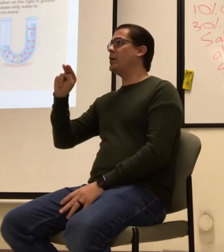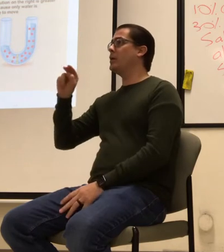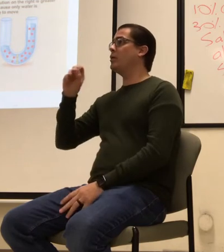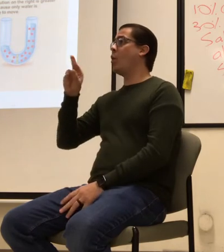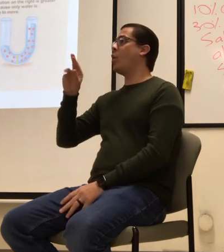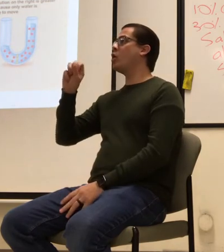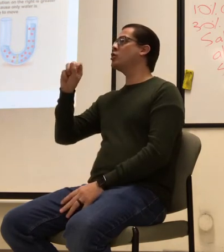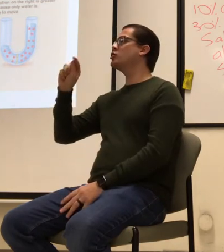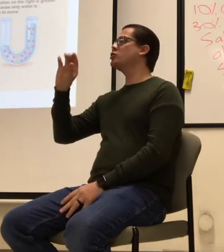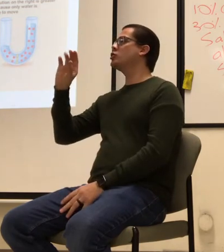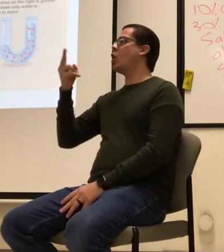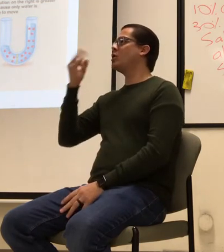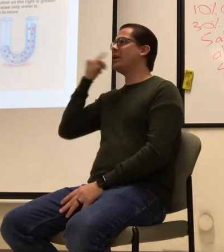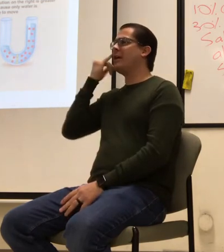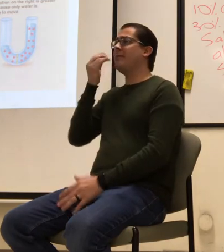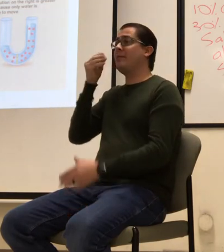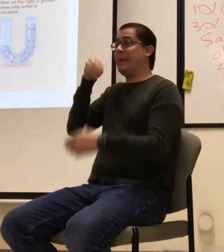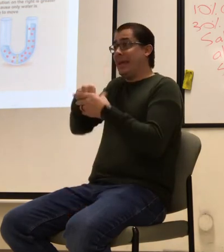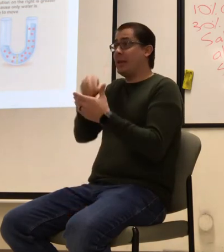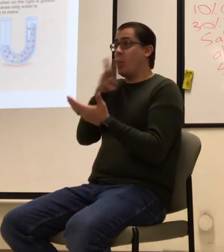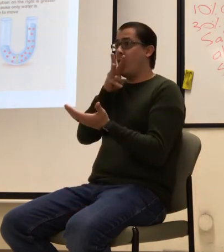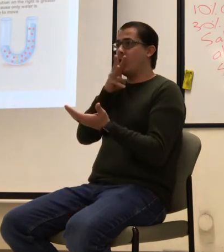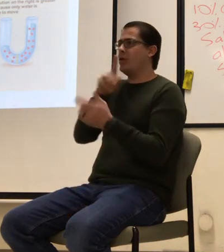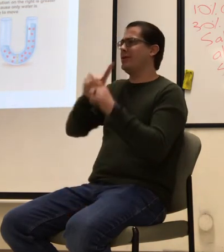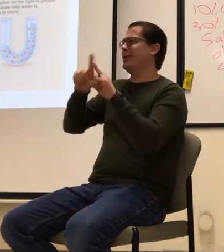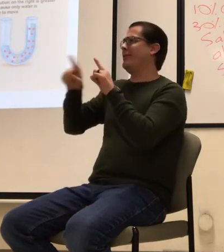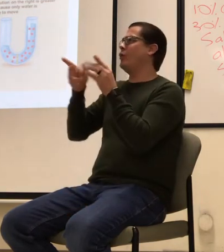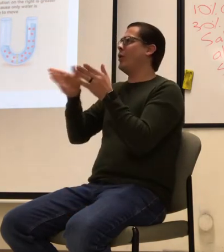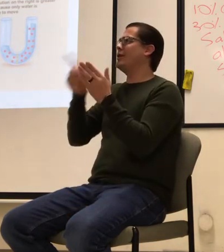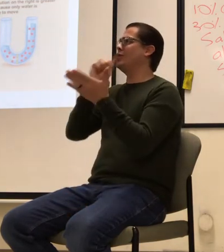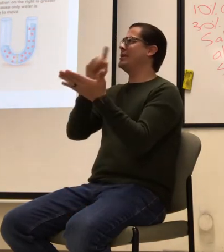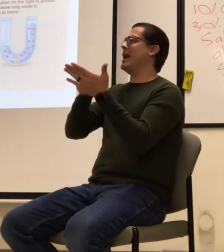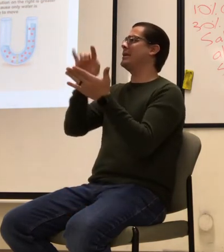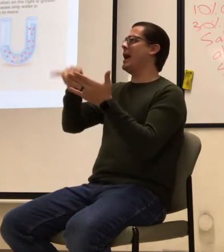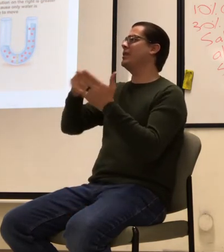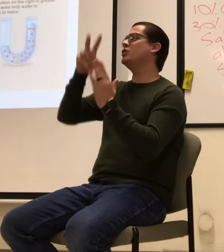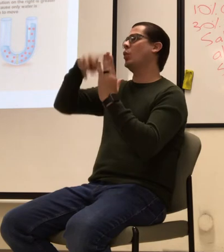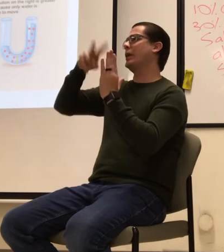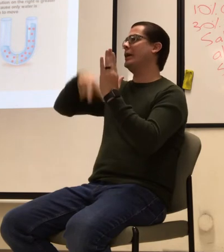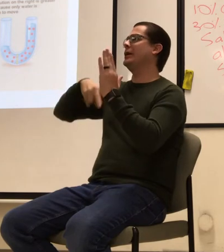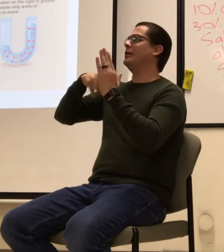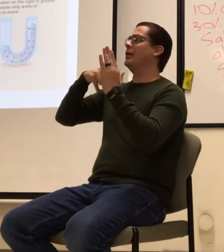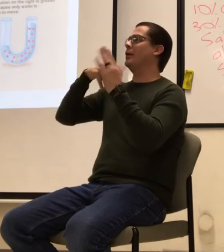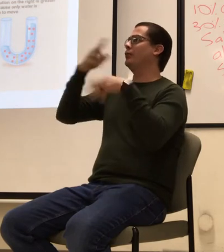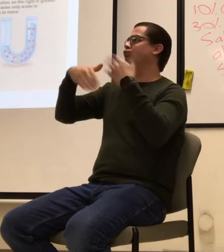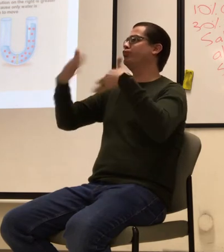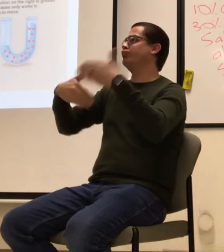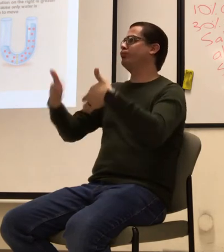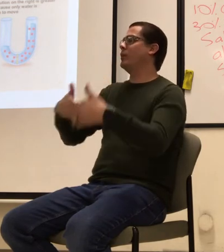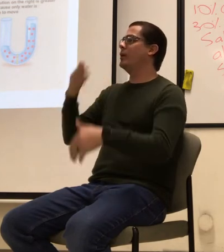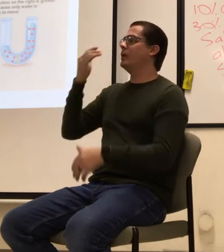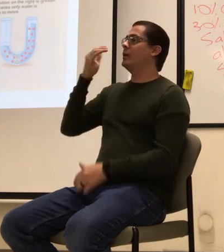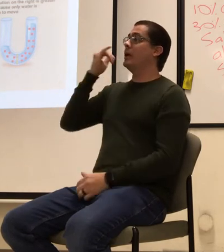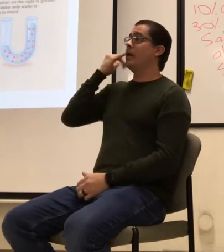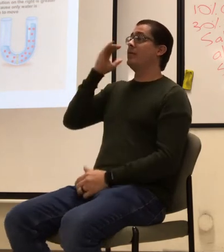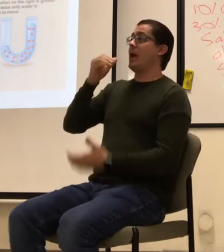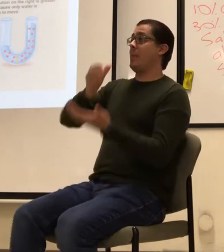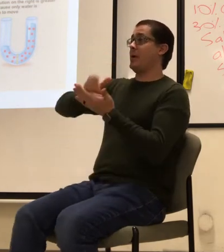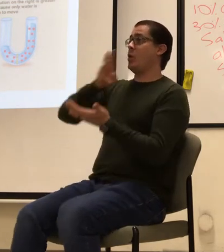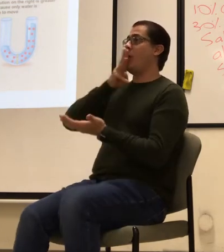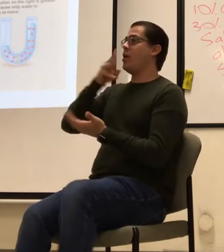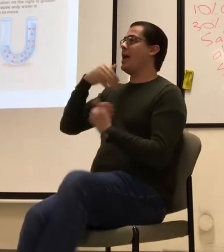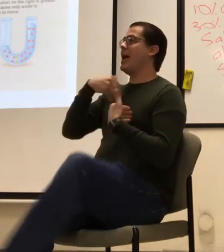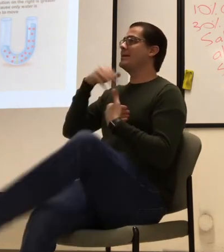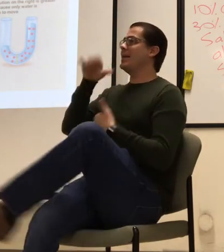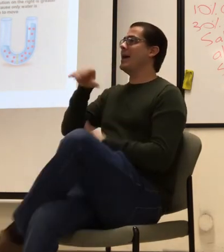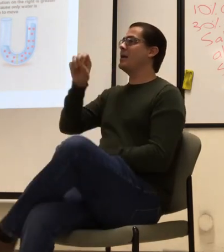And there's different ways you detect those molecules. Just read the procedures and take you through it. You want to see if that beaker water has the solute in it. So